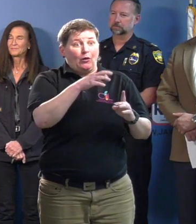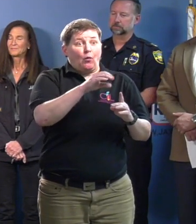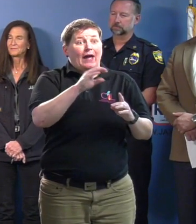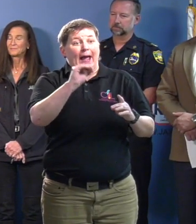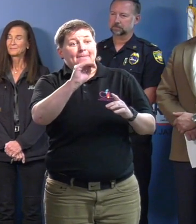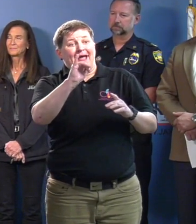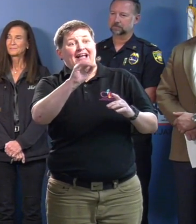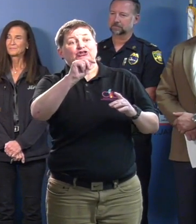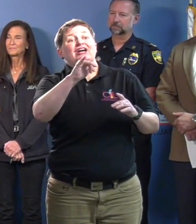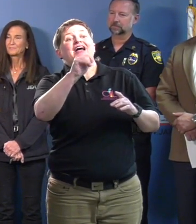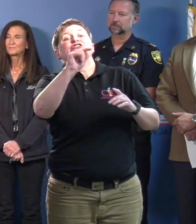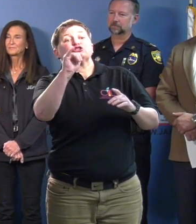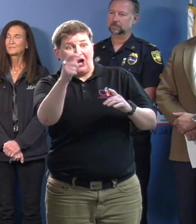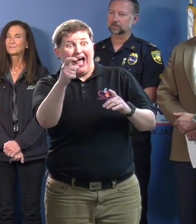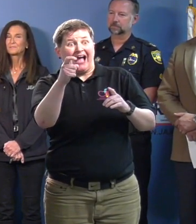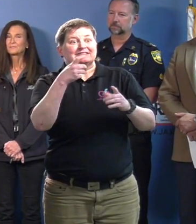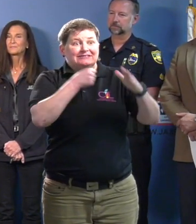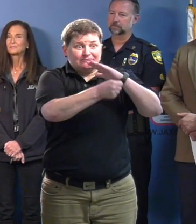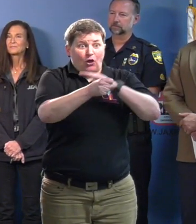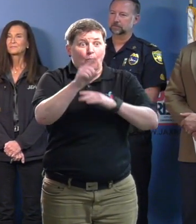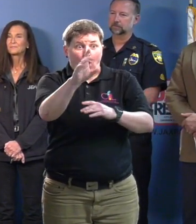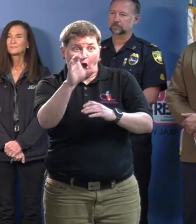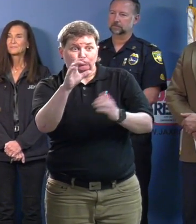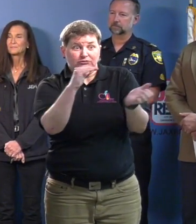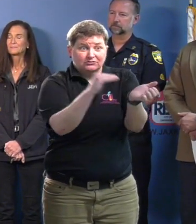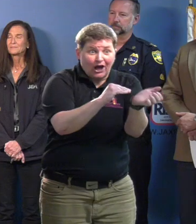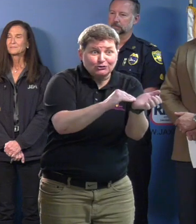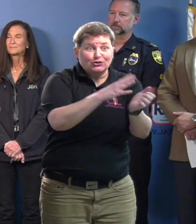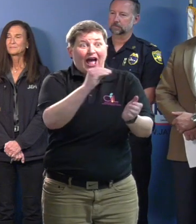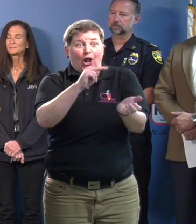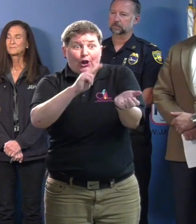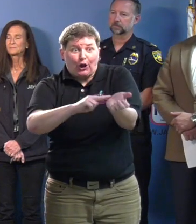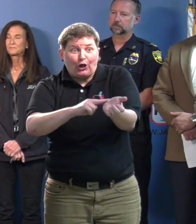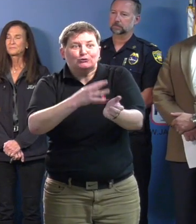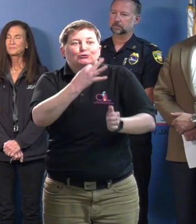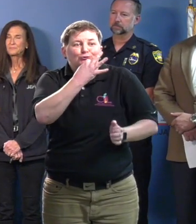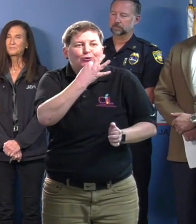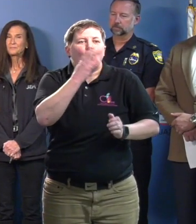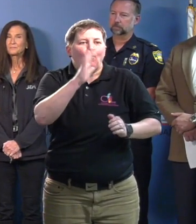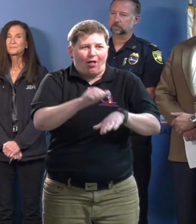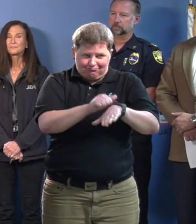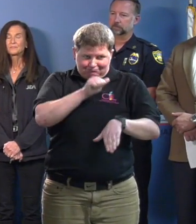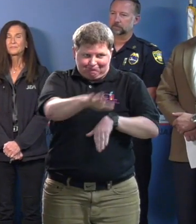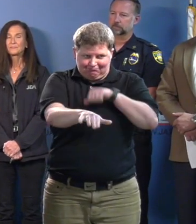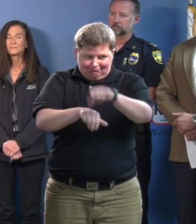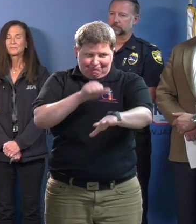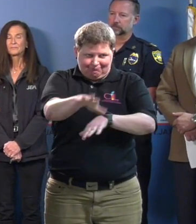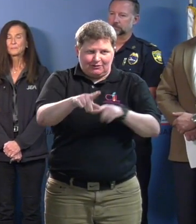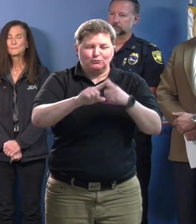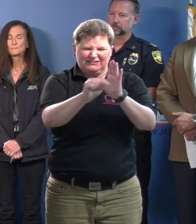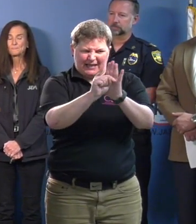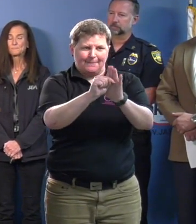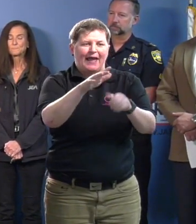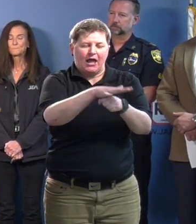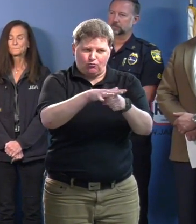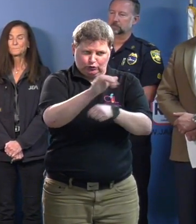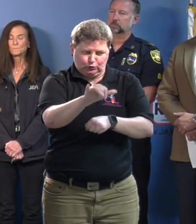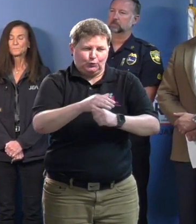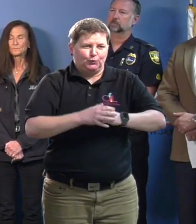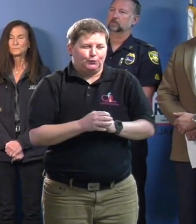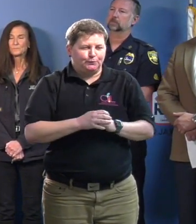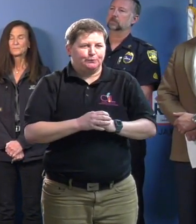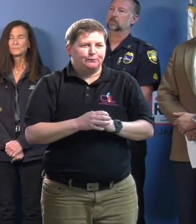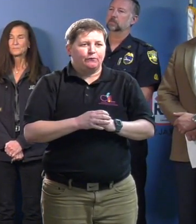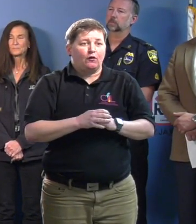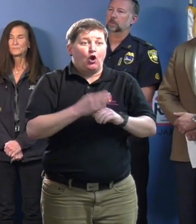and nurses who will be heading down to the Tampa Bay area soon to help as well. So we really appreciate that. Earlier today, we